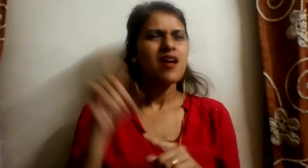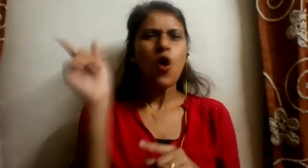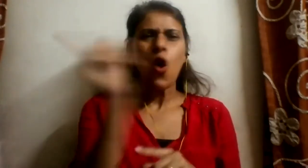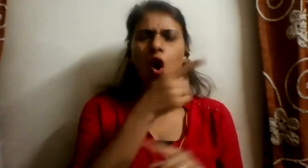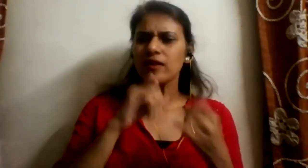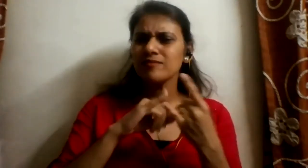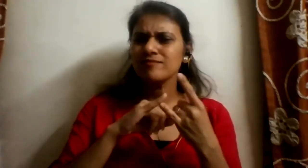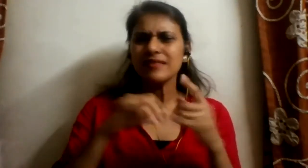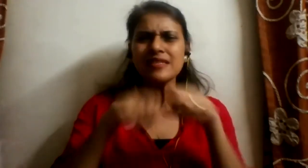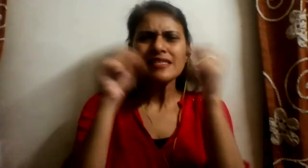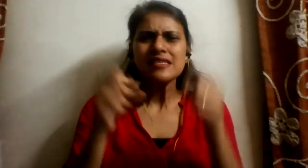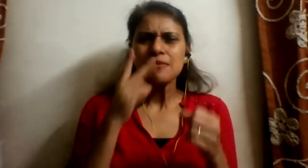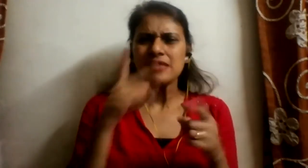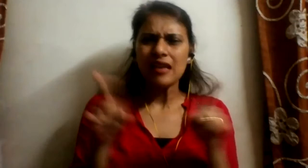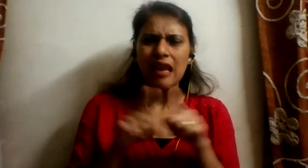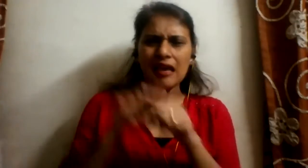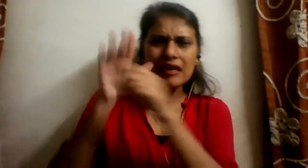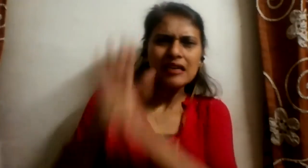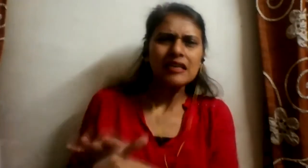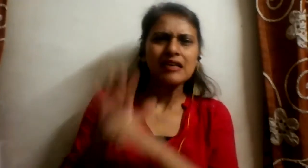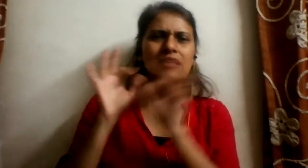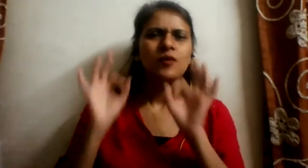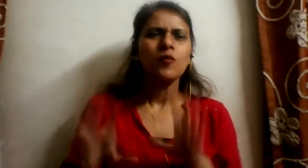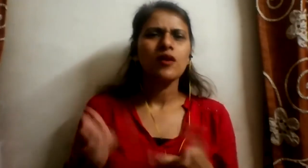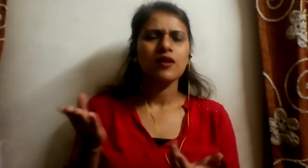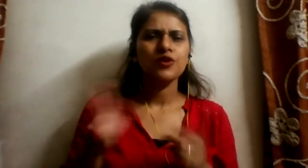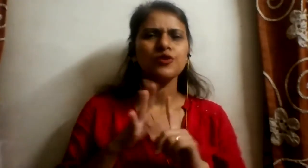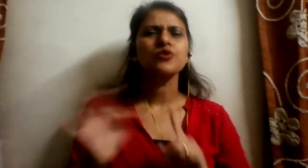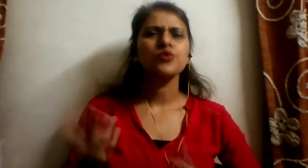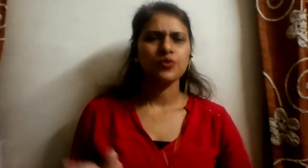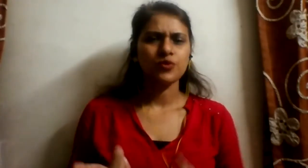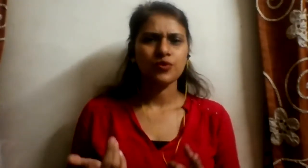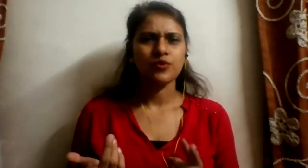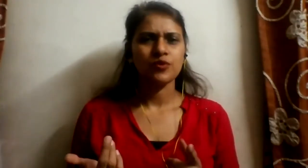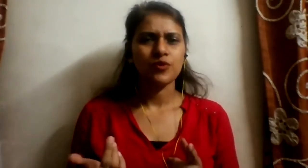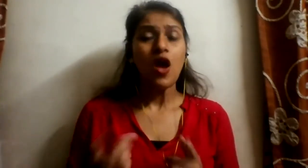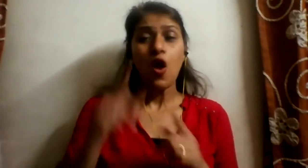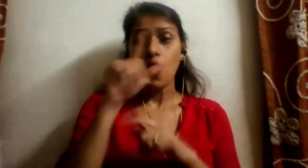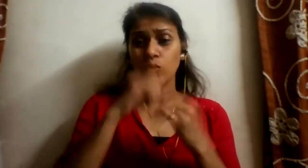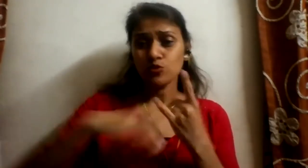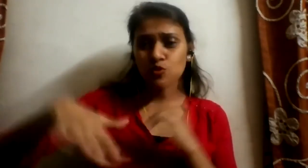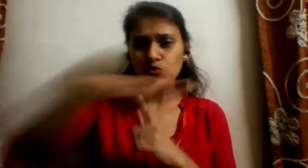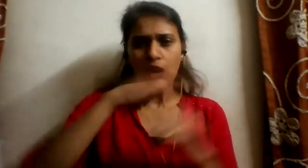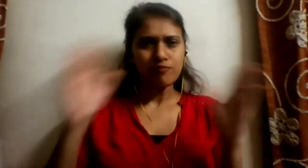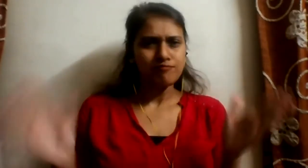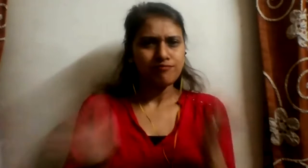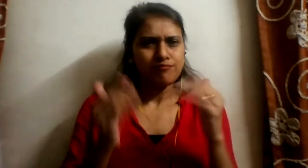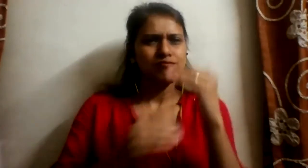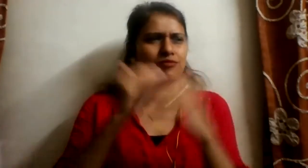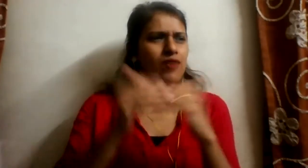it, discrimination on the basis of disability. How society perceive persons with disability. So